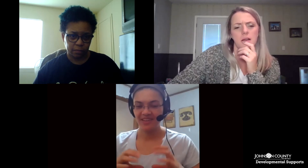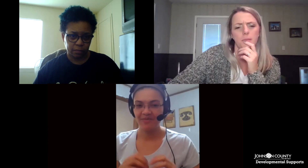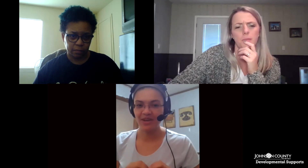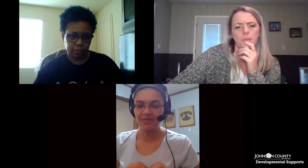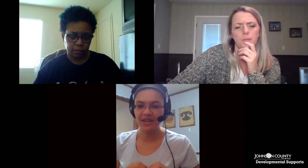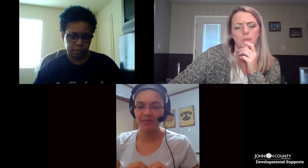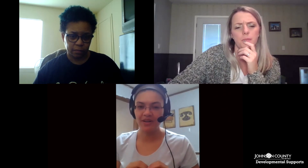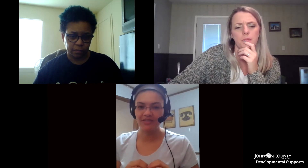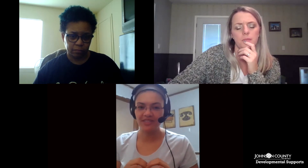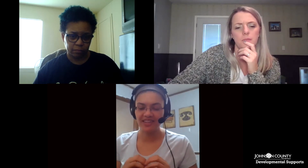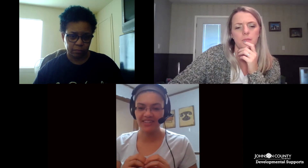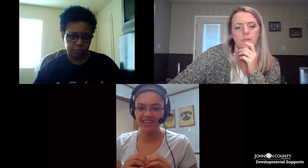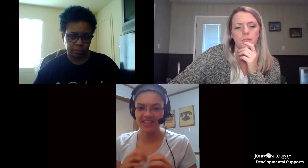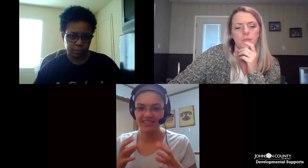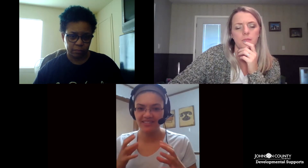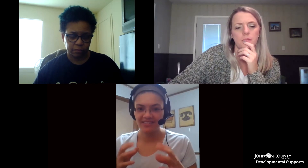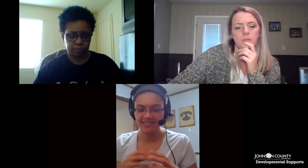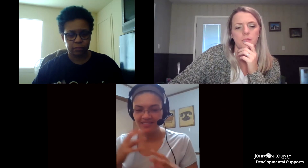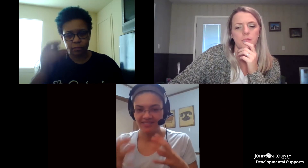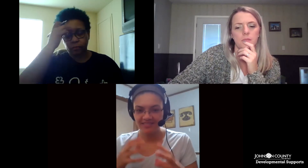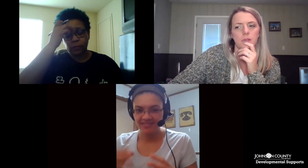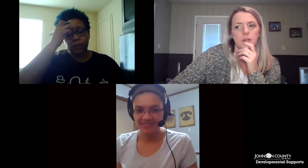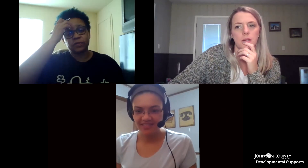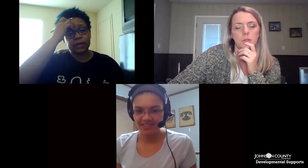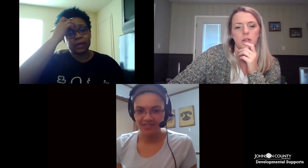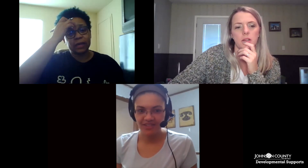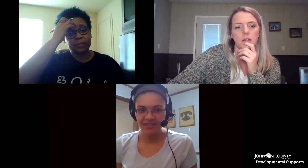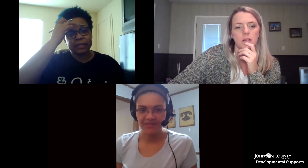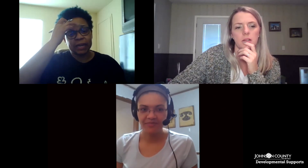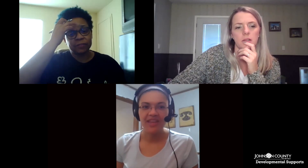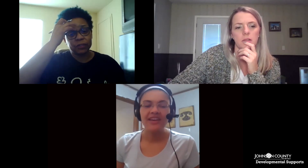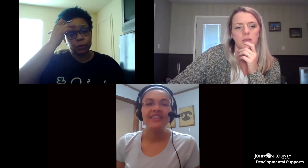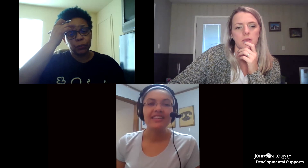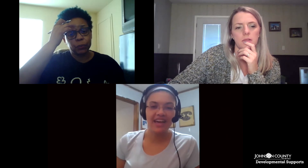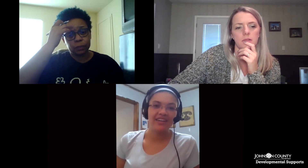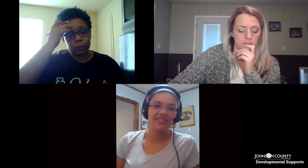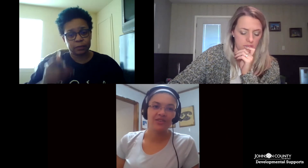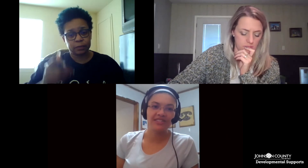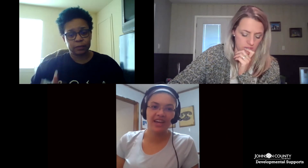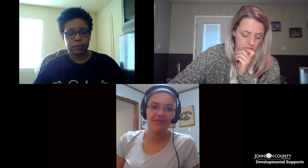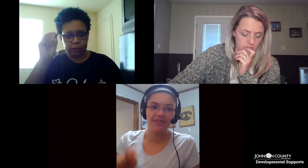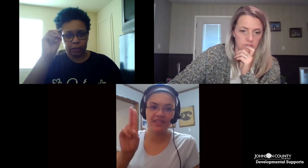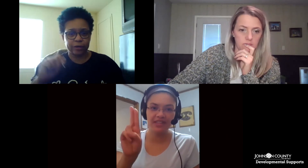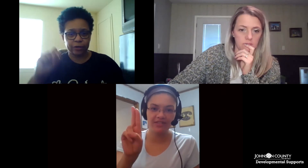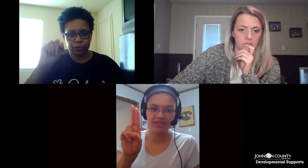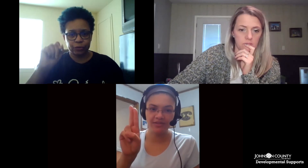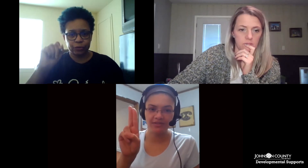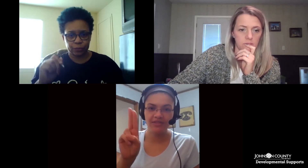I'm trying to pick up on the signs that You said the name of it is Deaf U? yeah, so it's deaf the and then letter the letter U? U. Yeah.